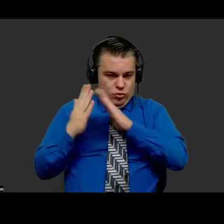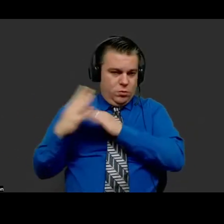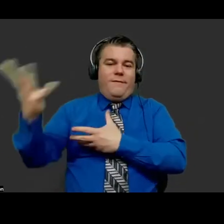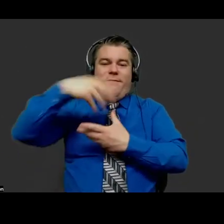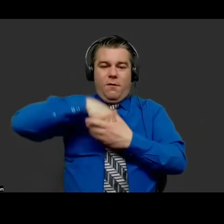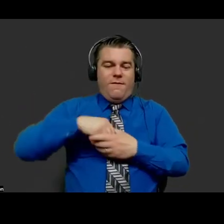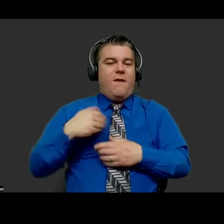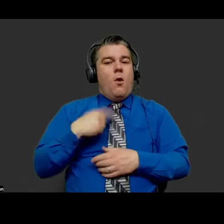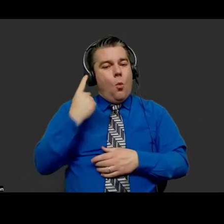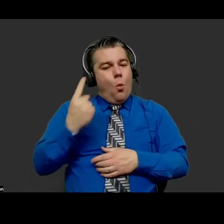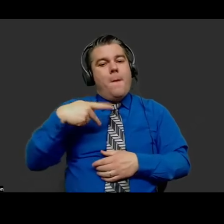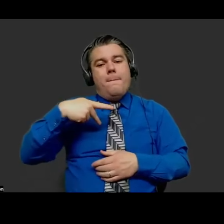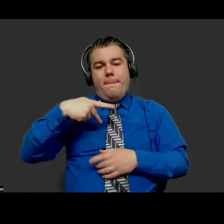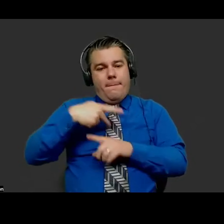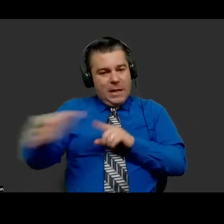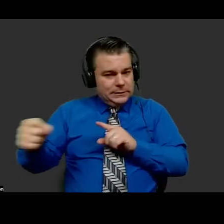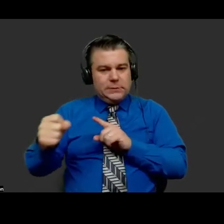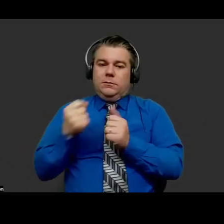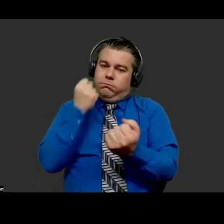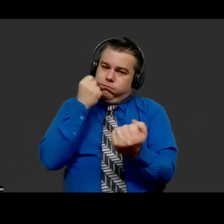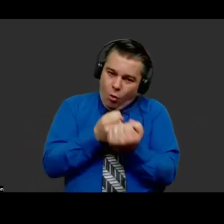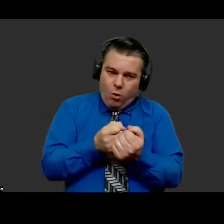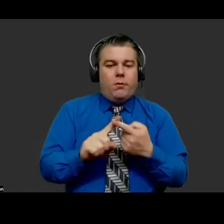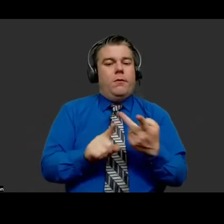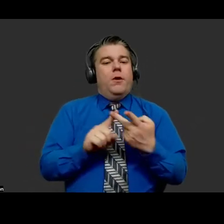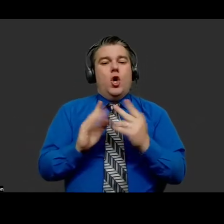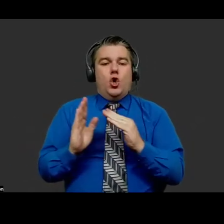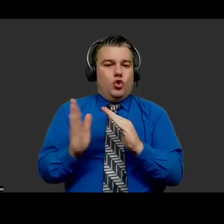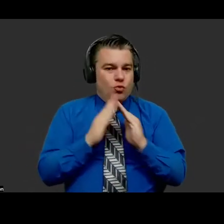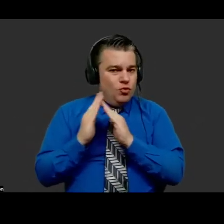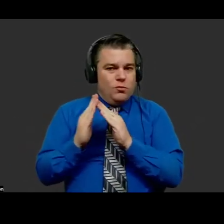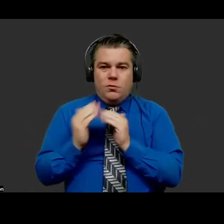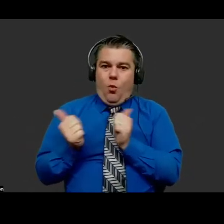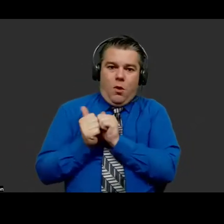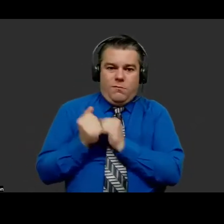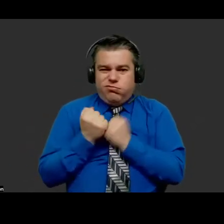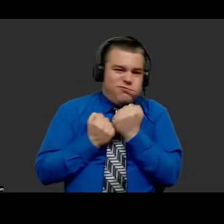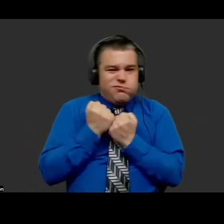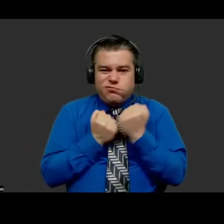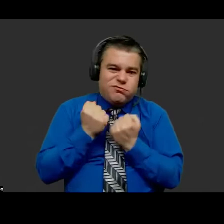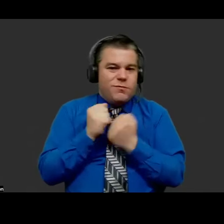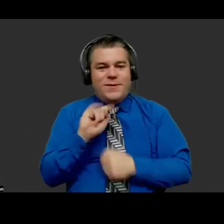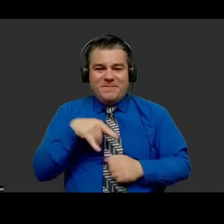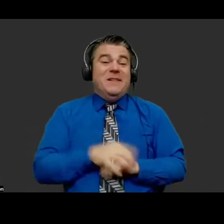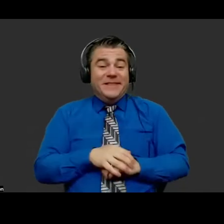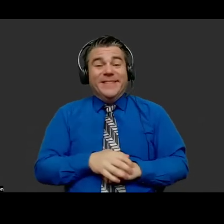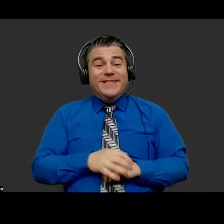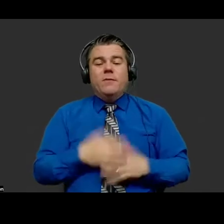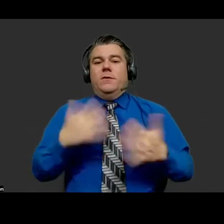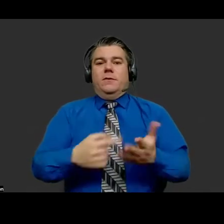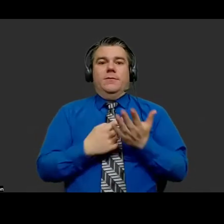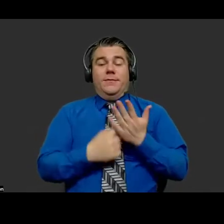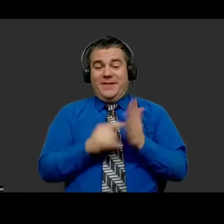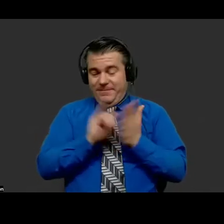one Plexus support and you get the community coming alongside you and giving you these tips. So we went over that. Okay, did